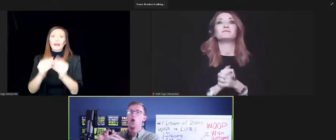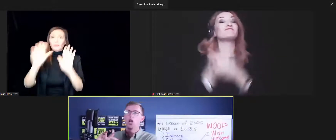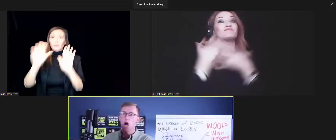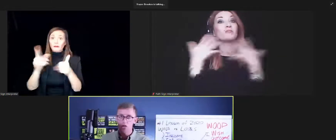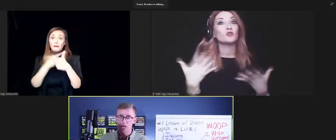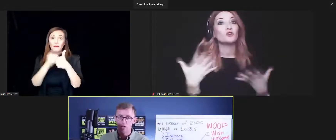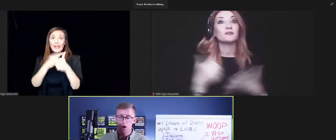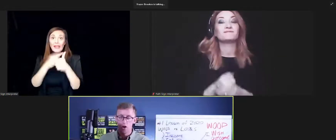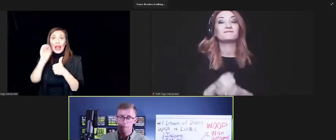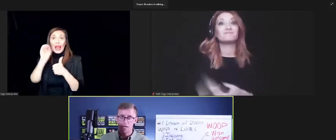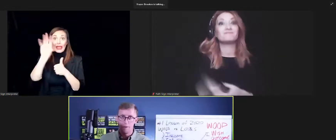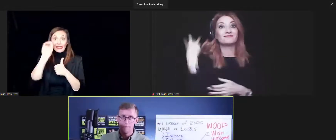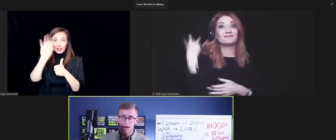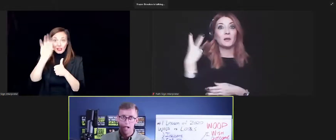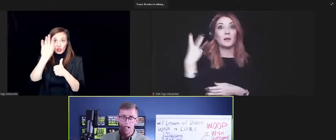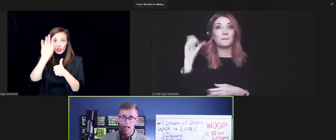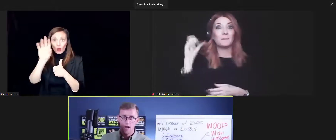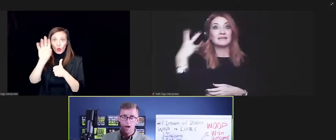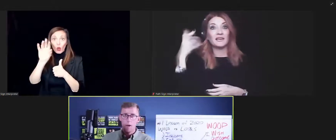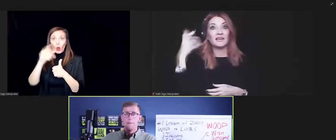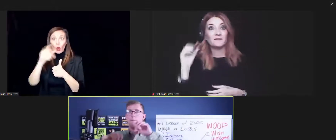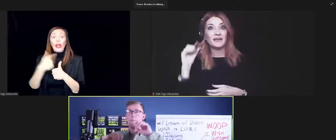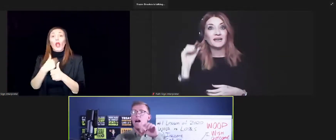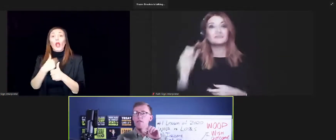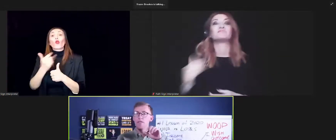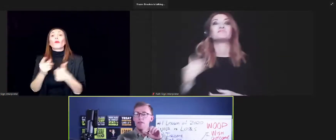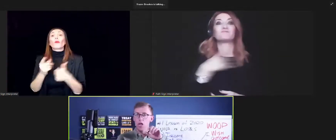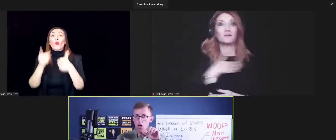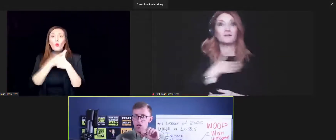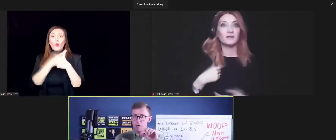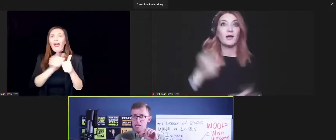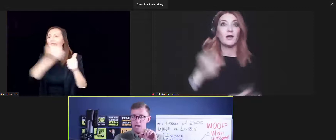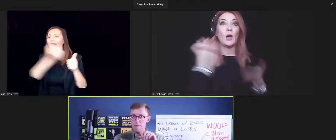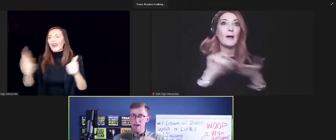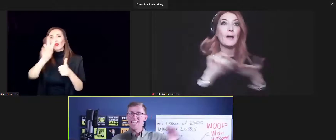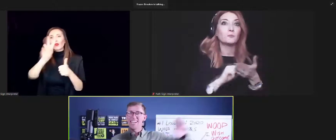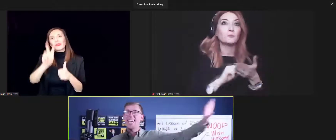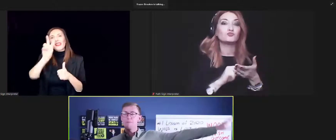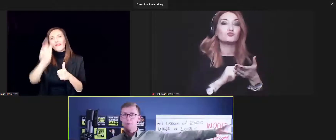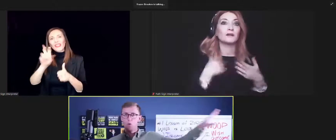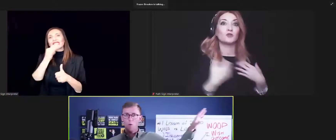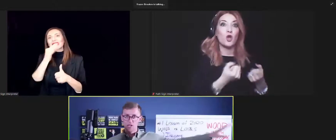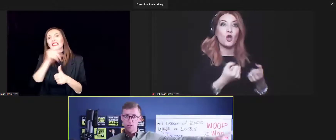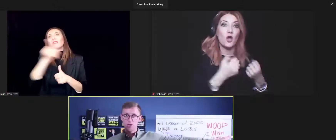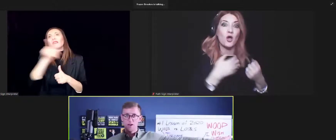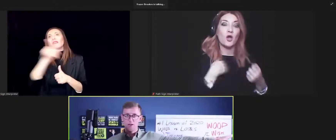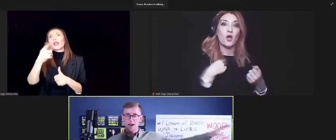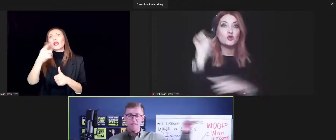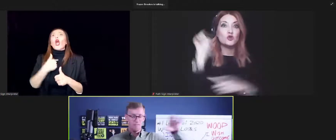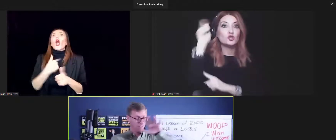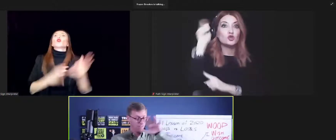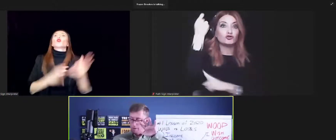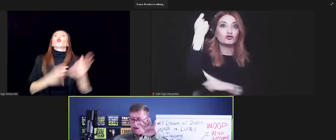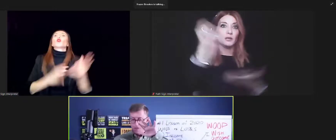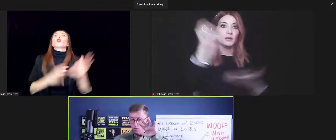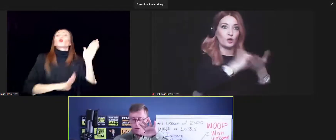your losses on a piece of paper. Burn the losses piece of paper, keep the wins, right? Burn the